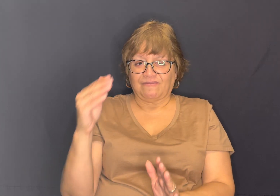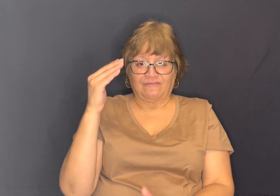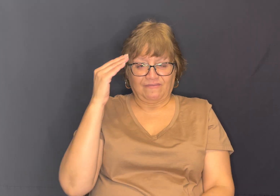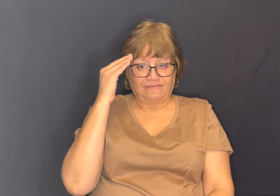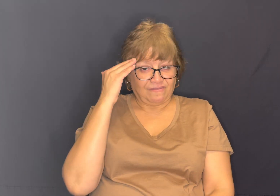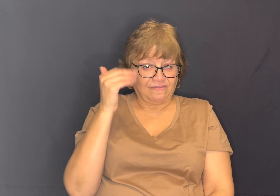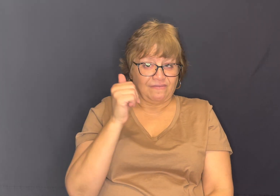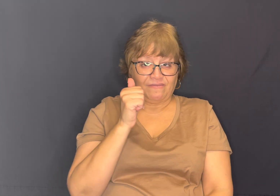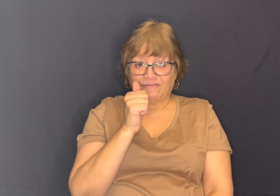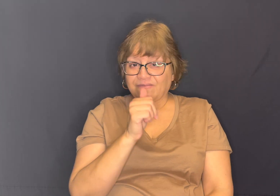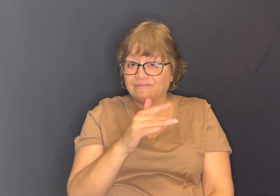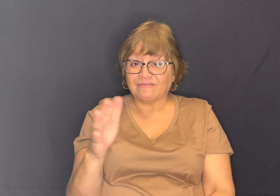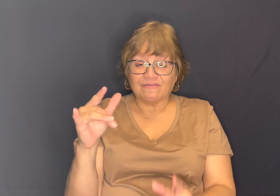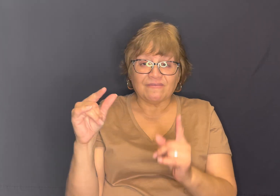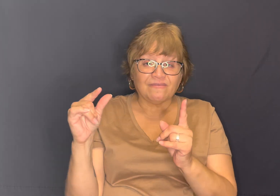5.